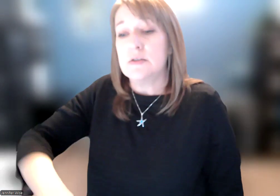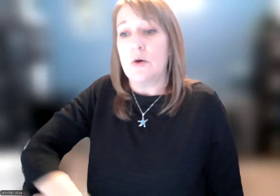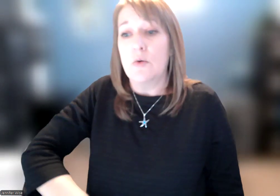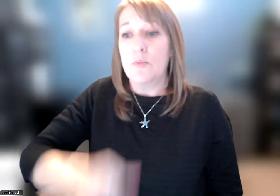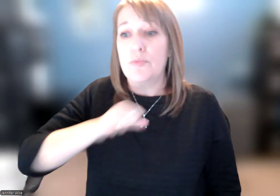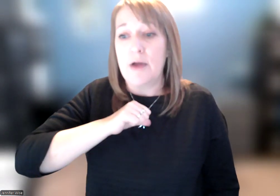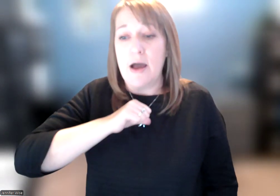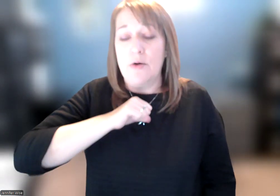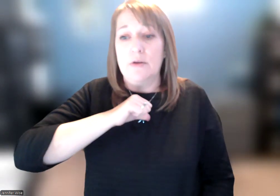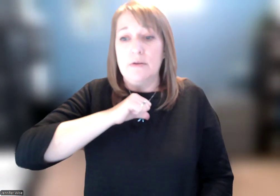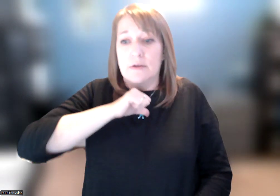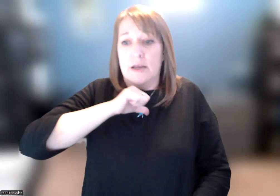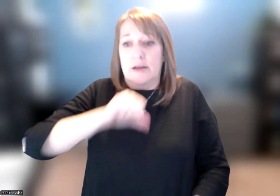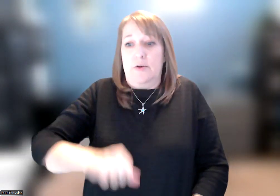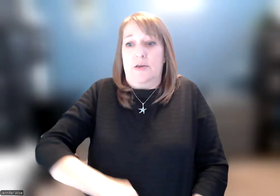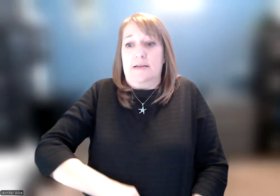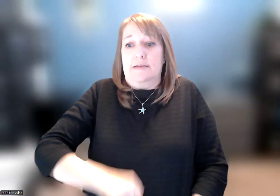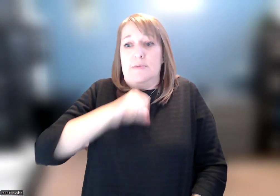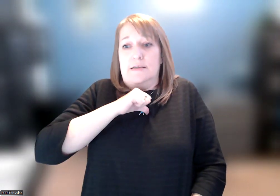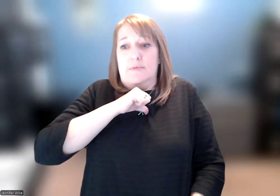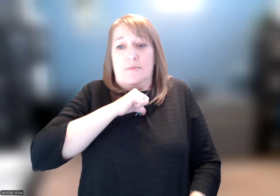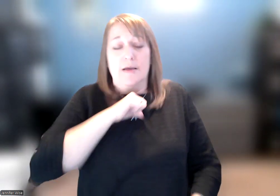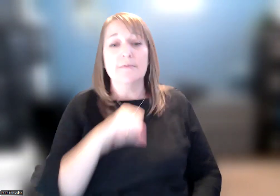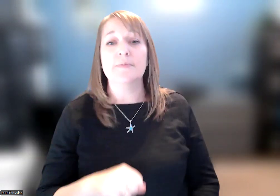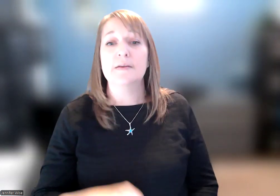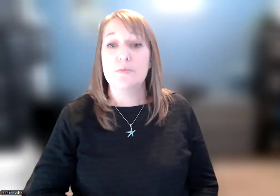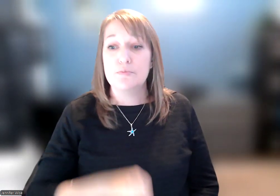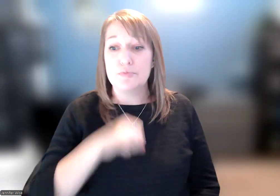So proud. And I know you can't see my stomach, but proud,